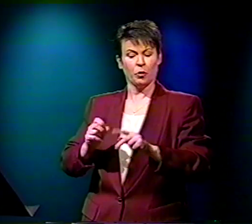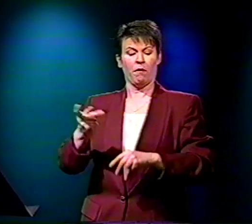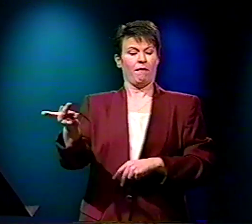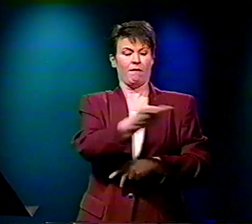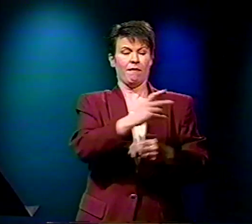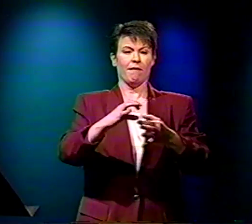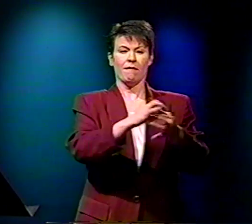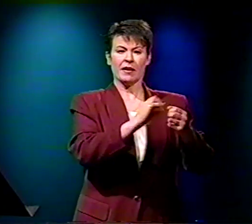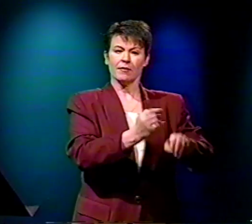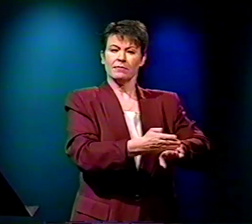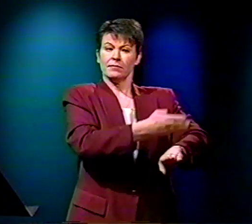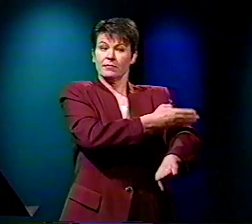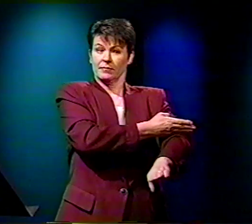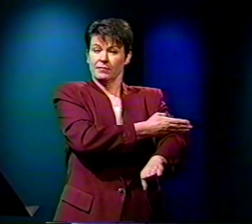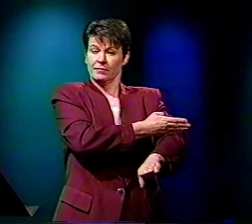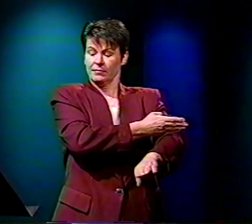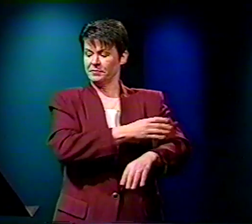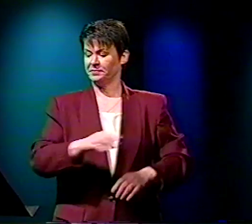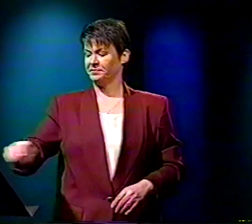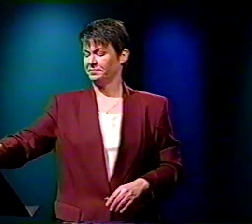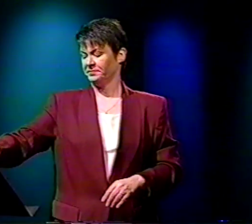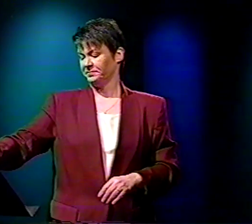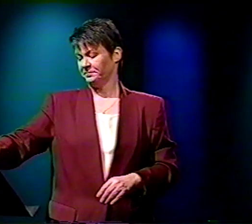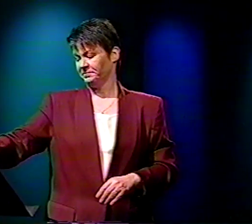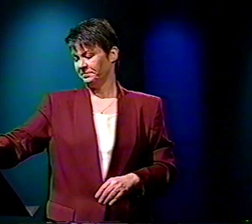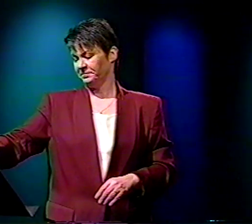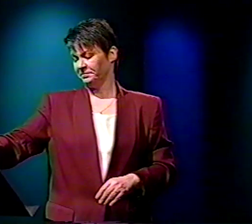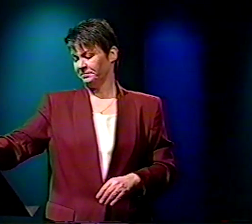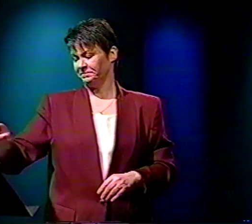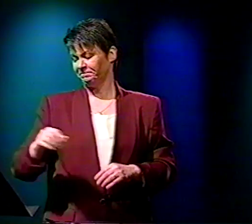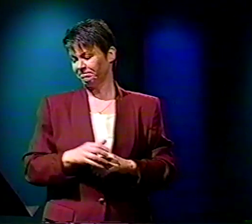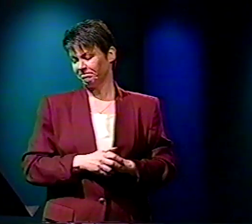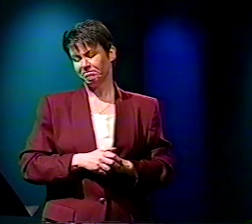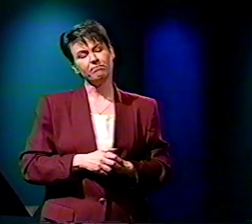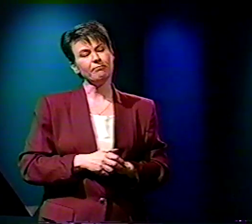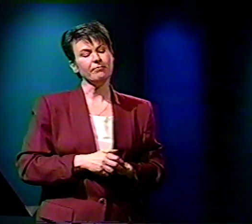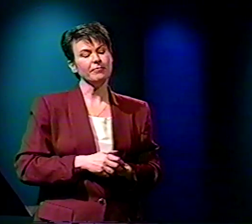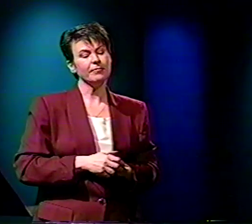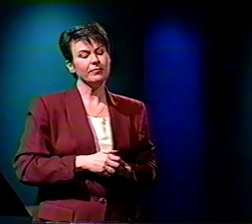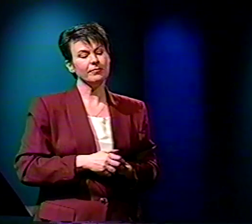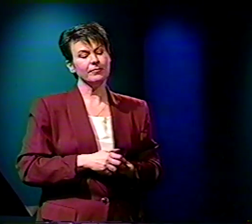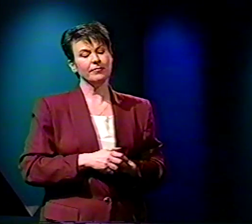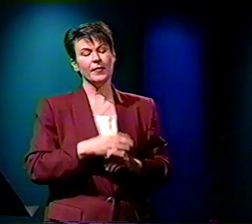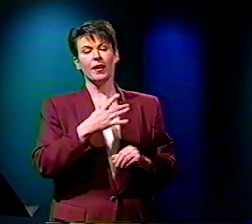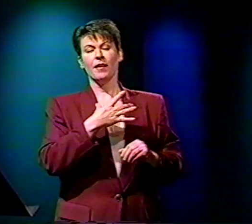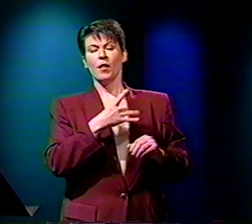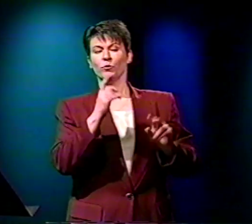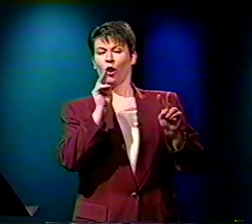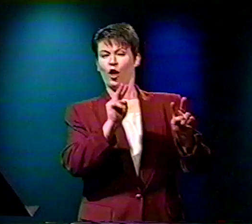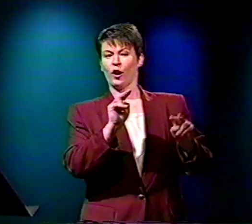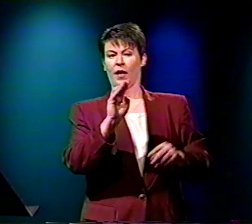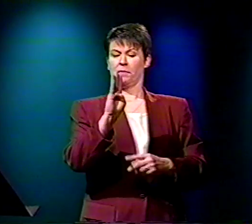people. And in that way, that relationship between interpreters and deaf people can improve.